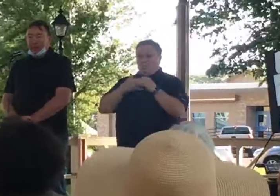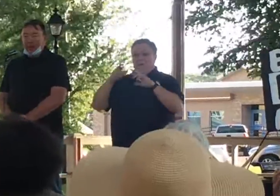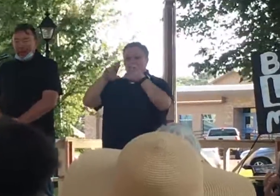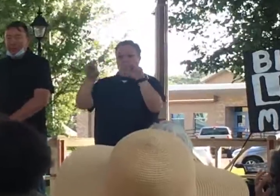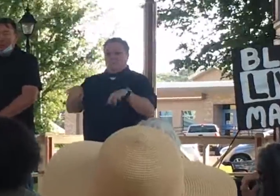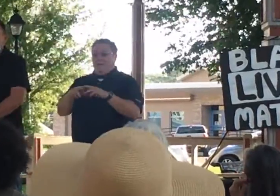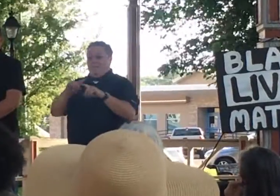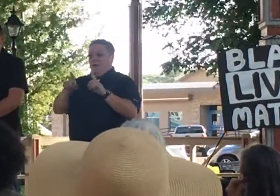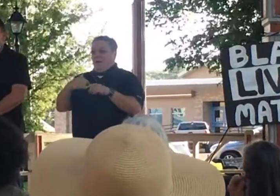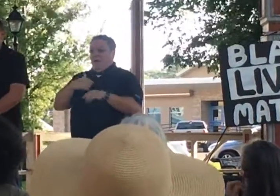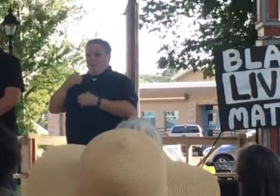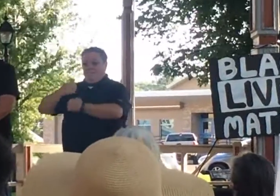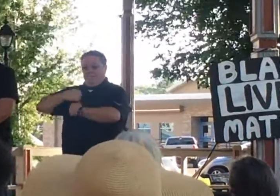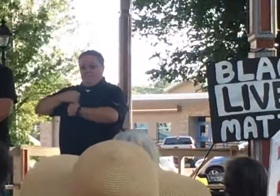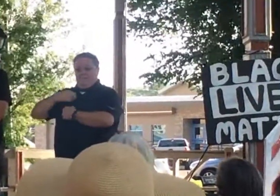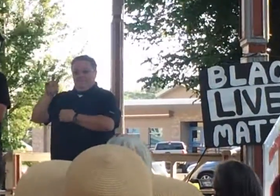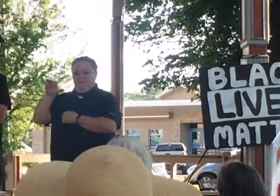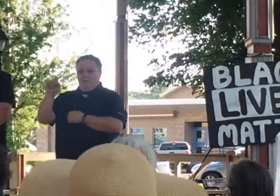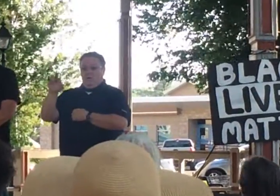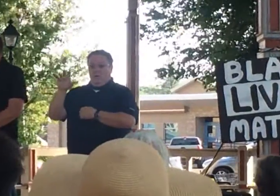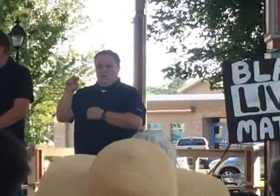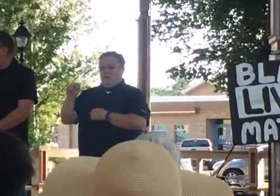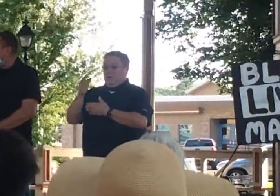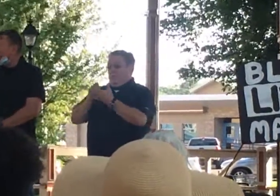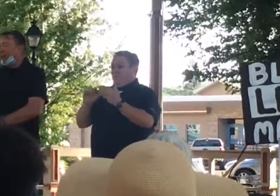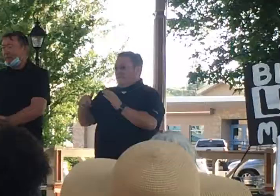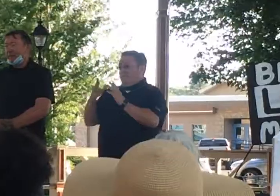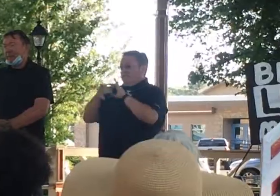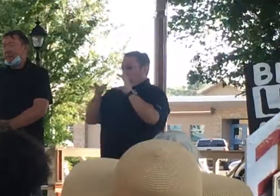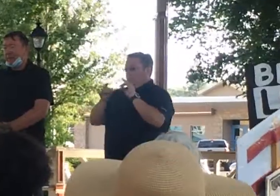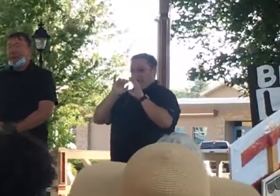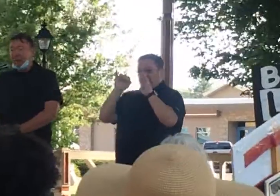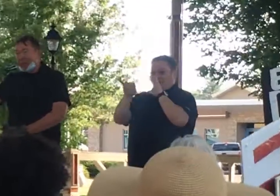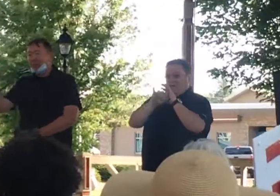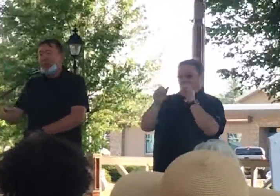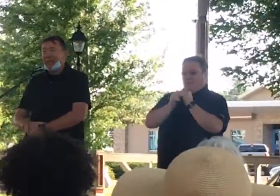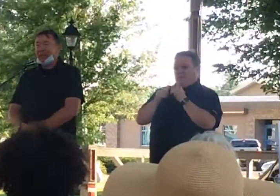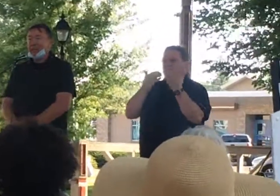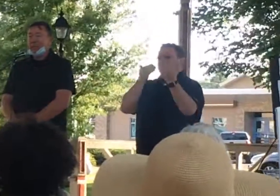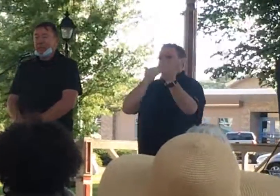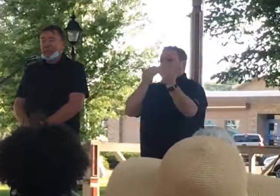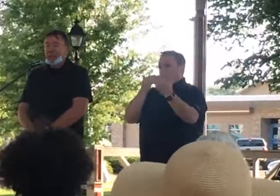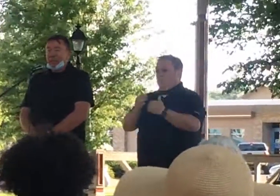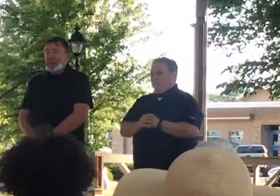but I am a military veteran, and the part of this story that I identify with,